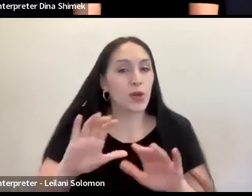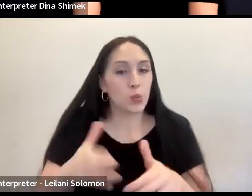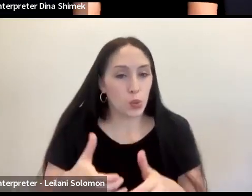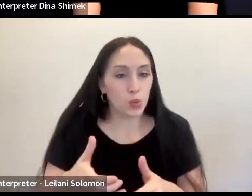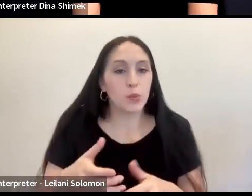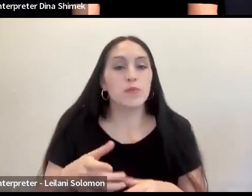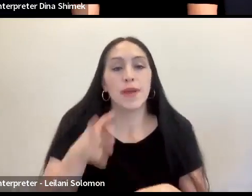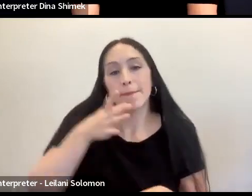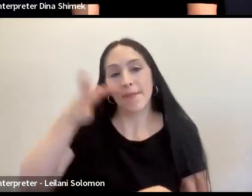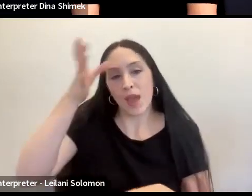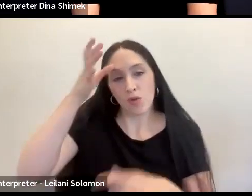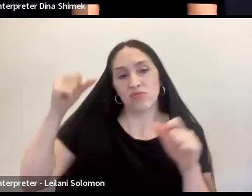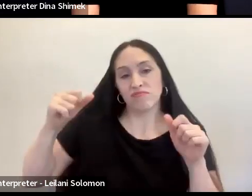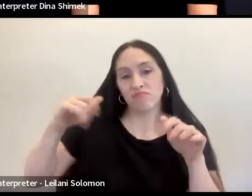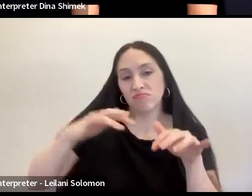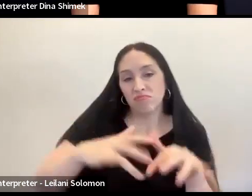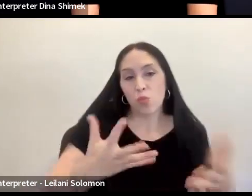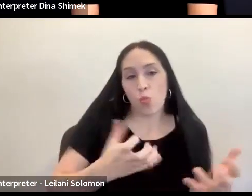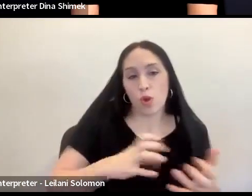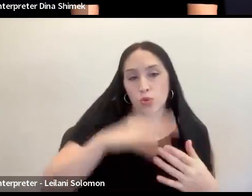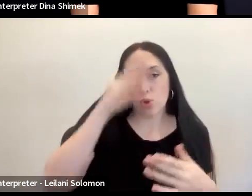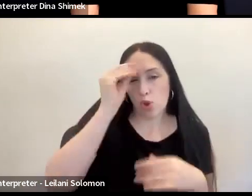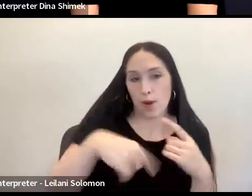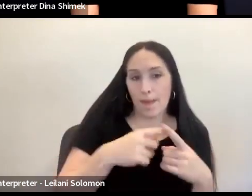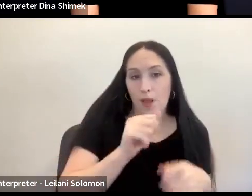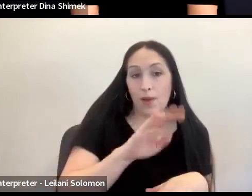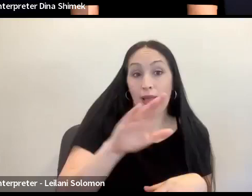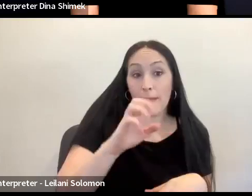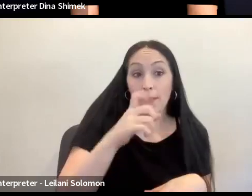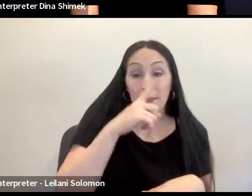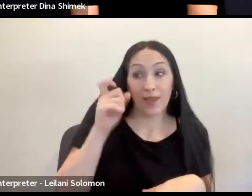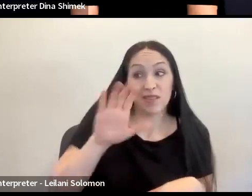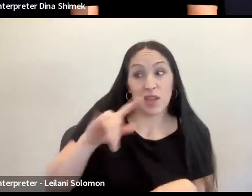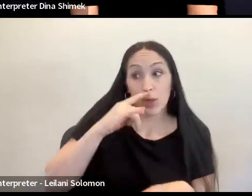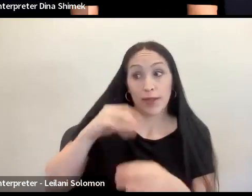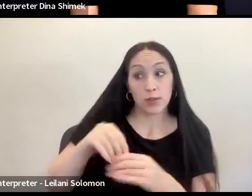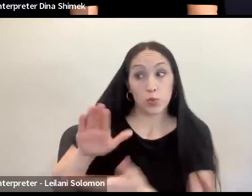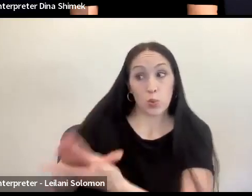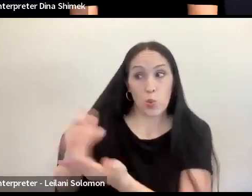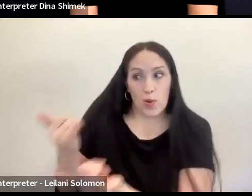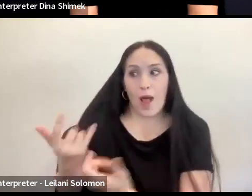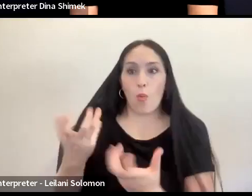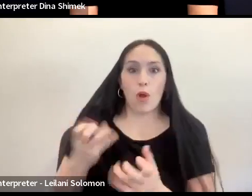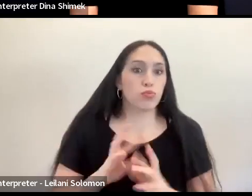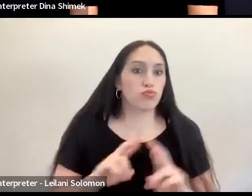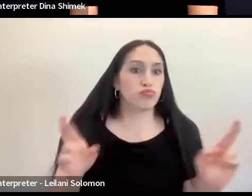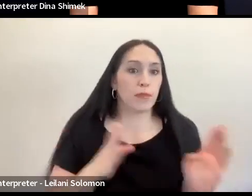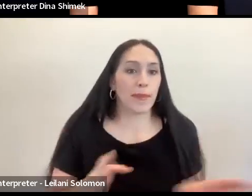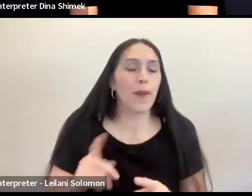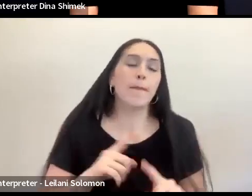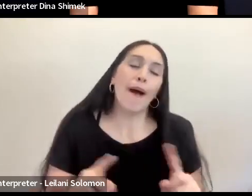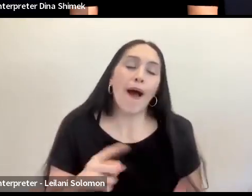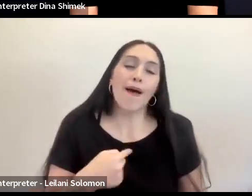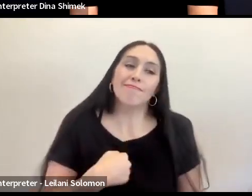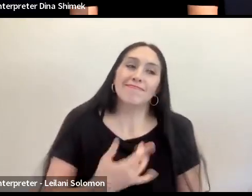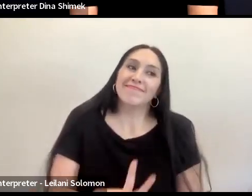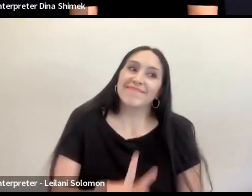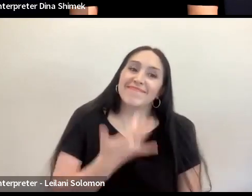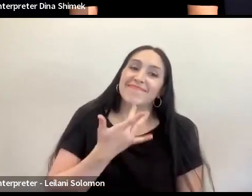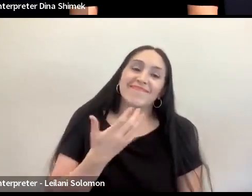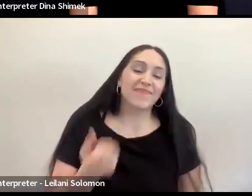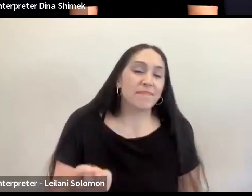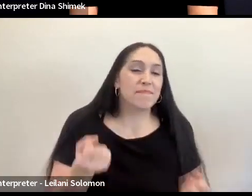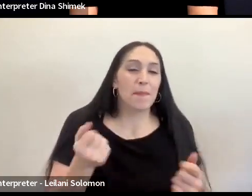about ABLE because, you know, the kids are in school and they want to prepare. But I personally, I like the big events where there's a lot of activities going